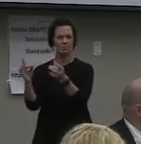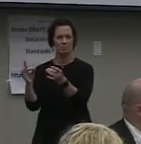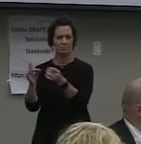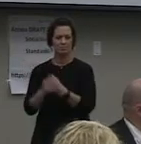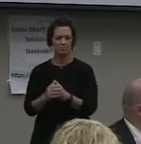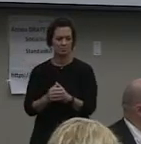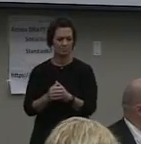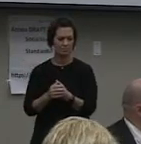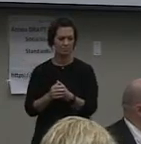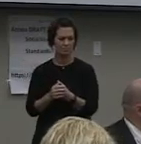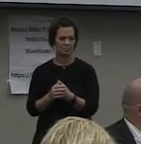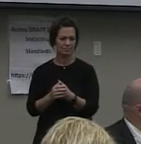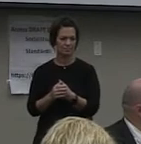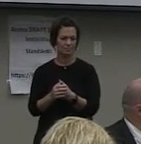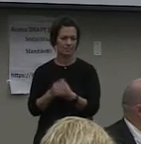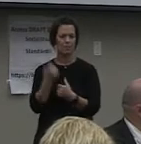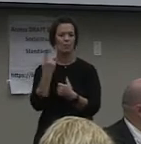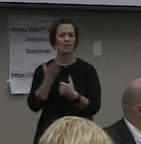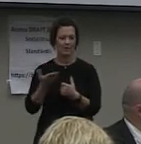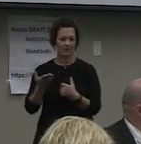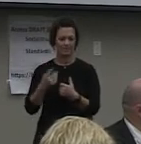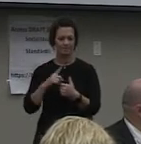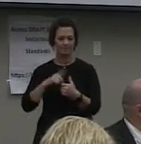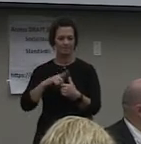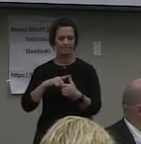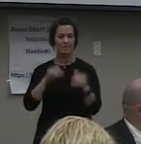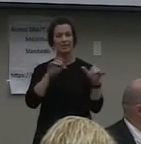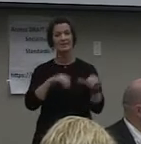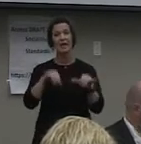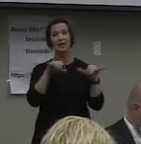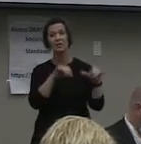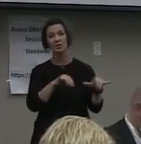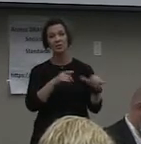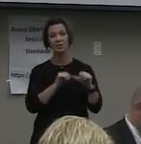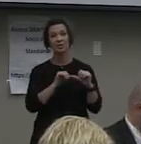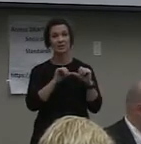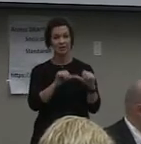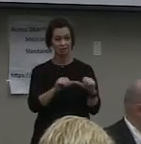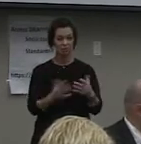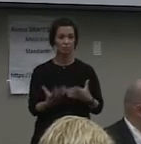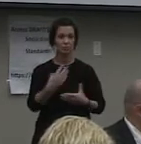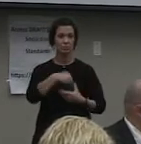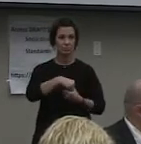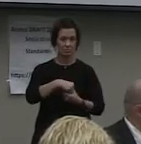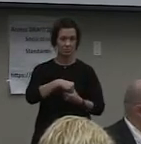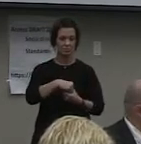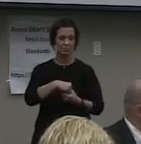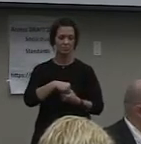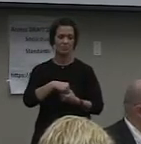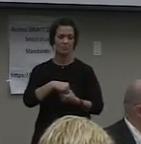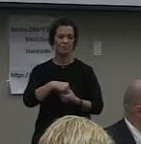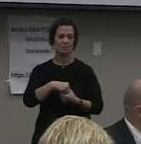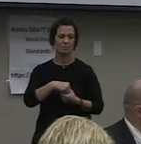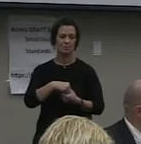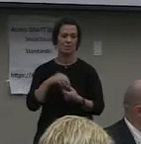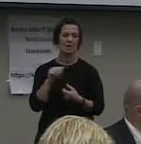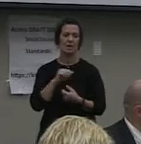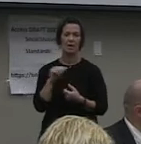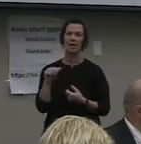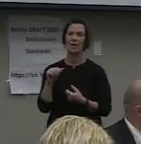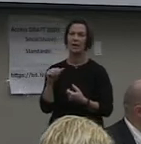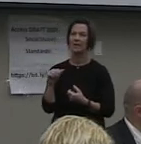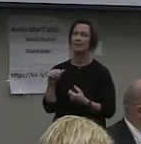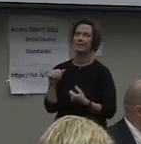that I would note, the standard continues to contain a compelling